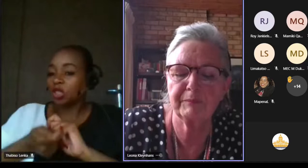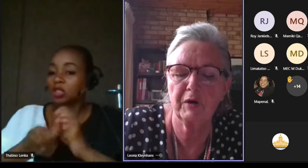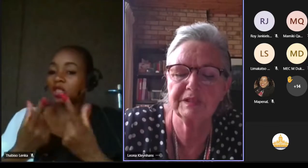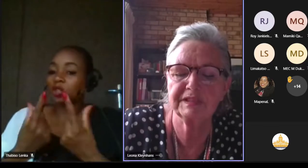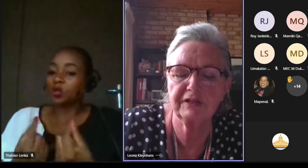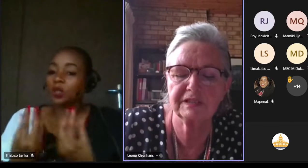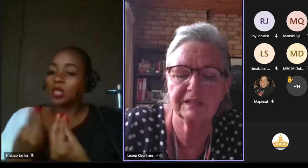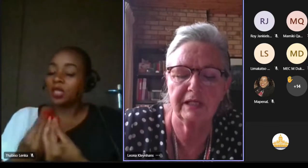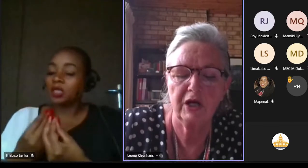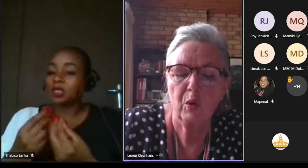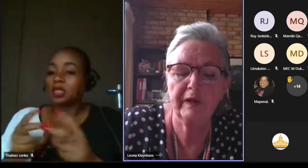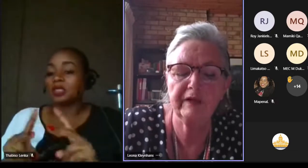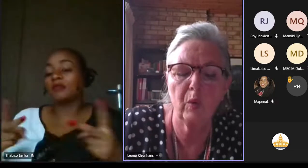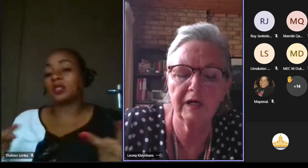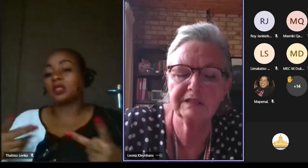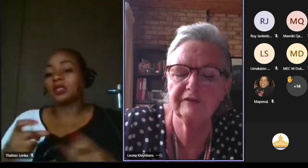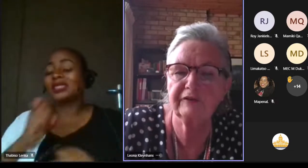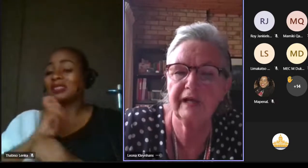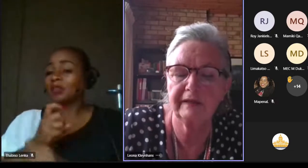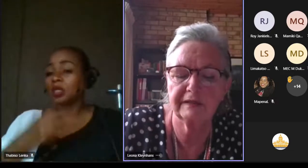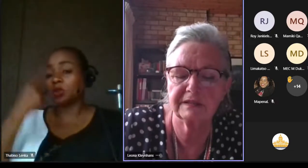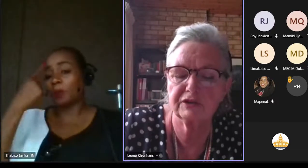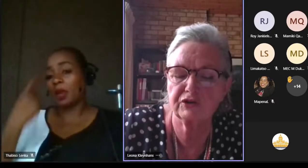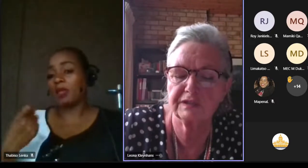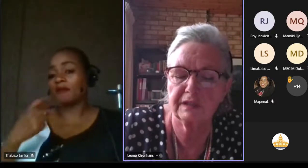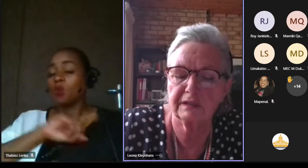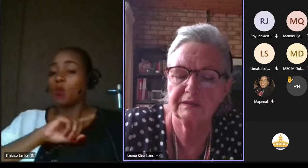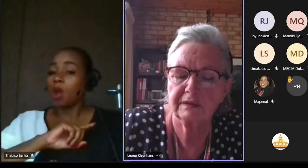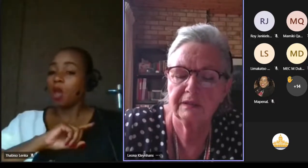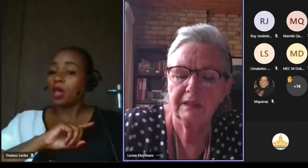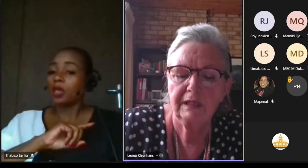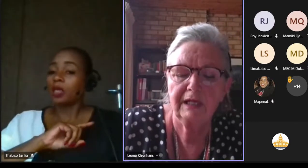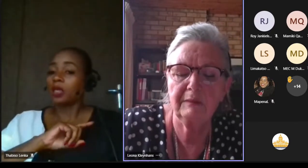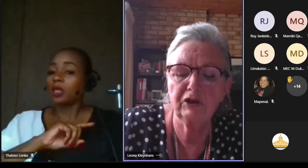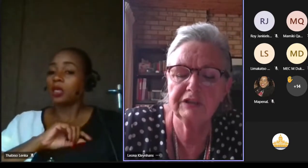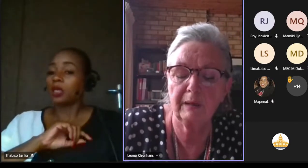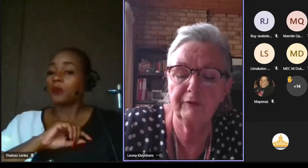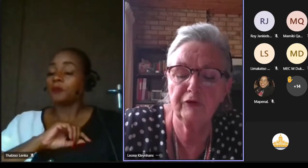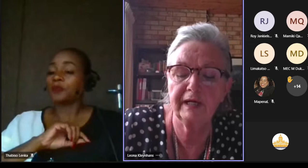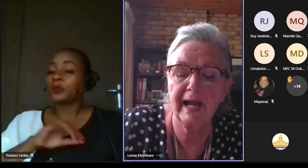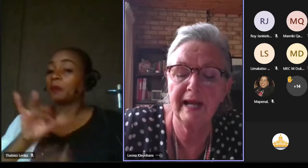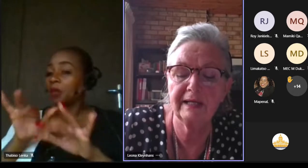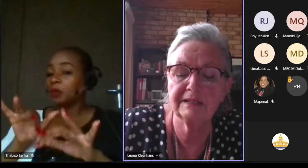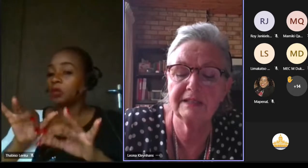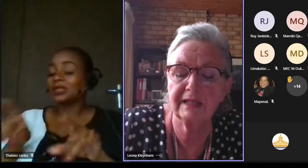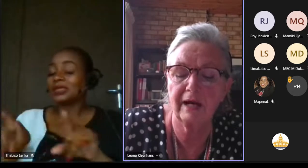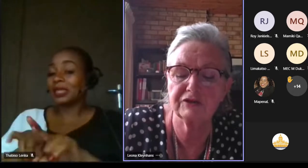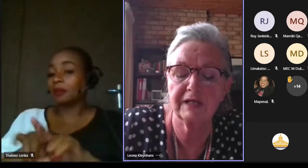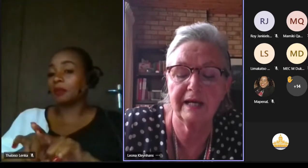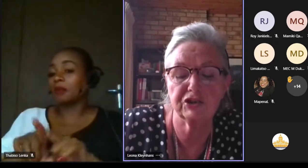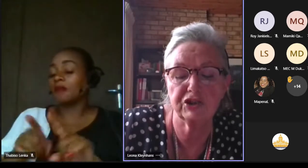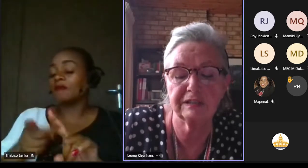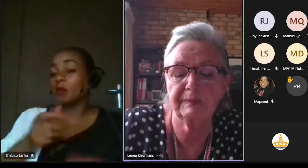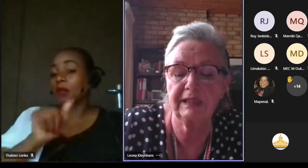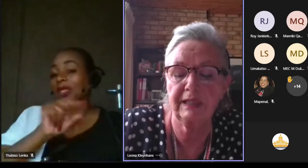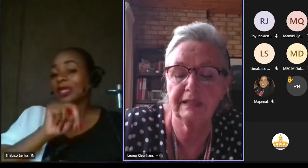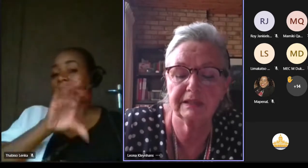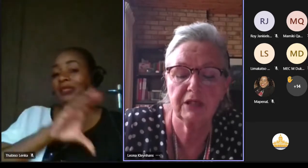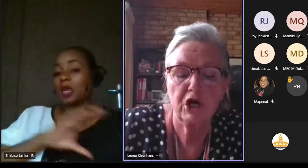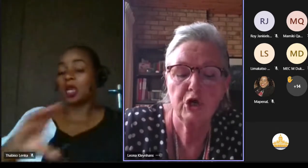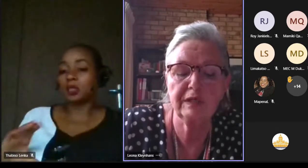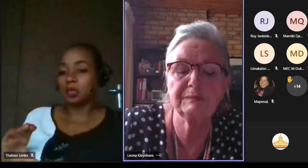take that promise seriously when the quality of candidates is considered. In Molitiapofung, an ANC councillor